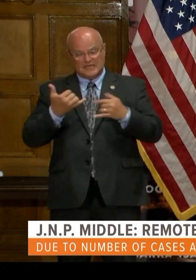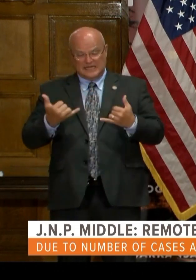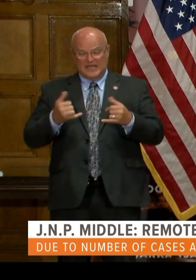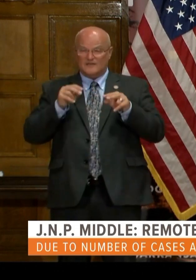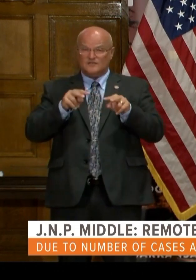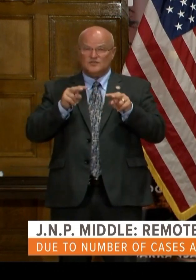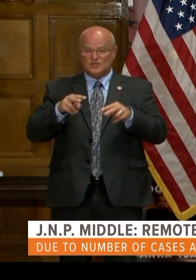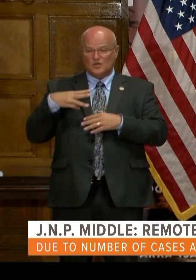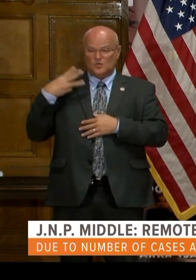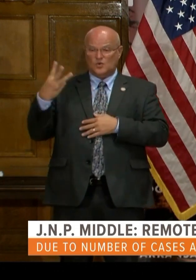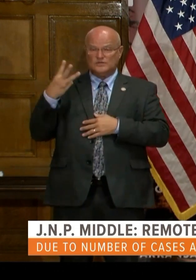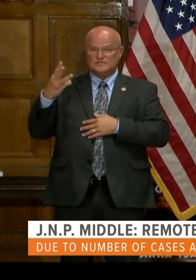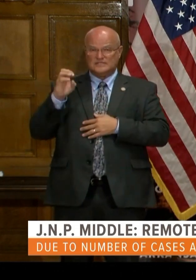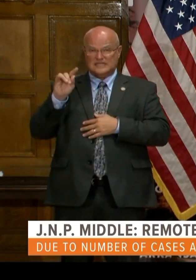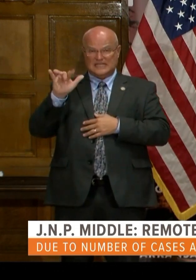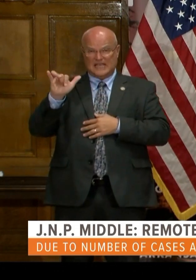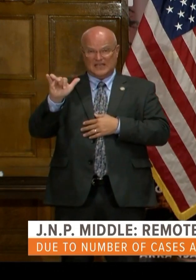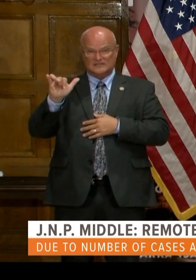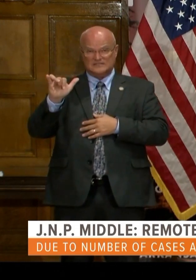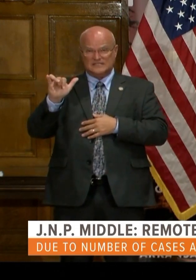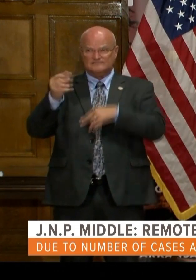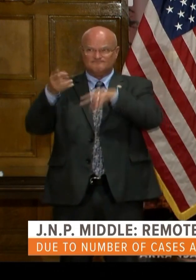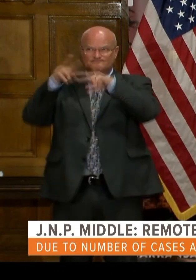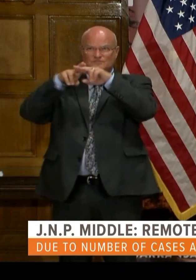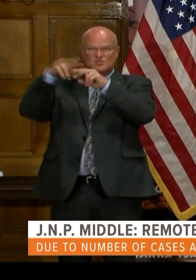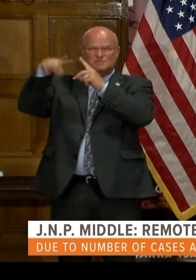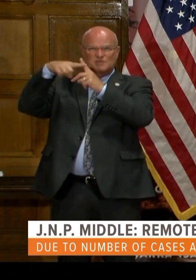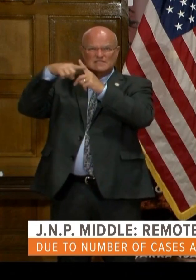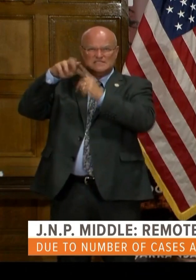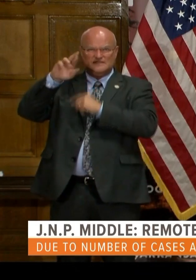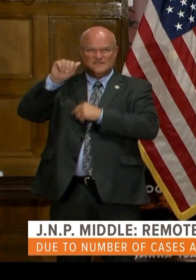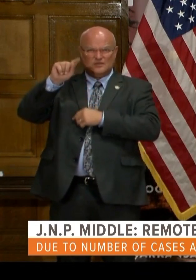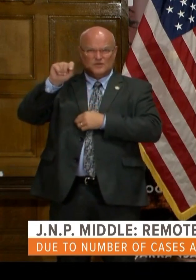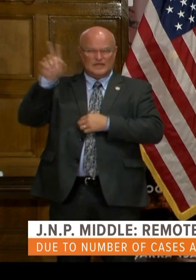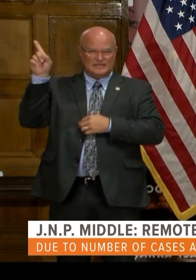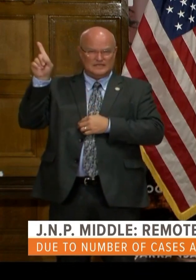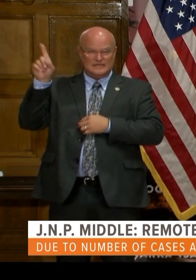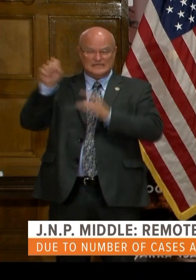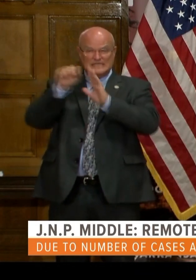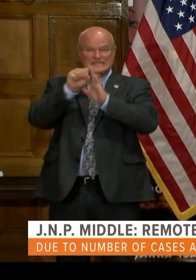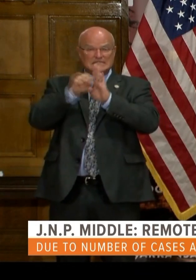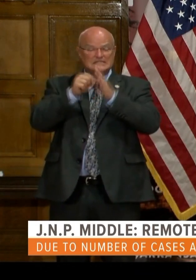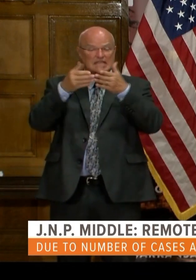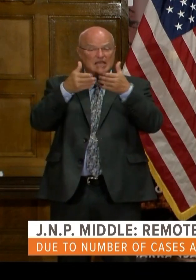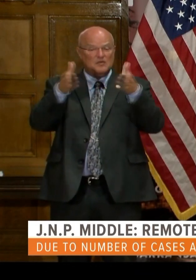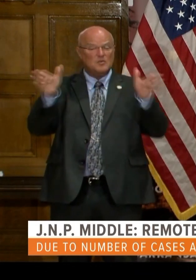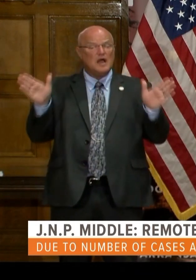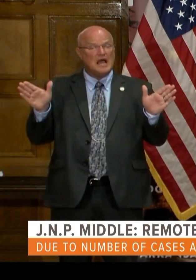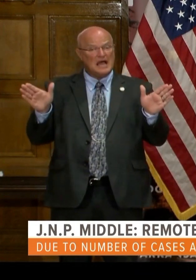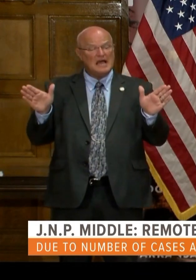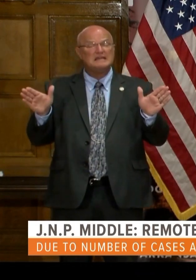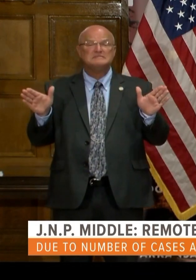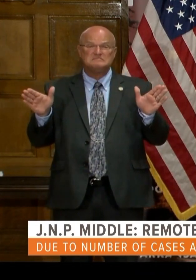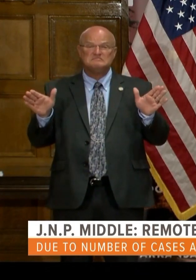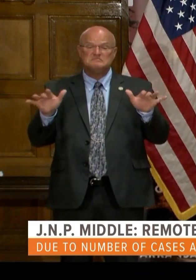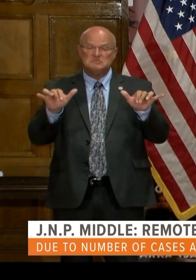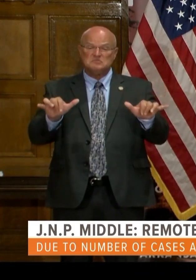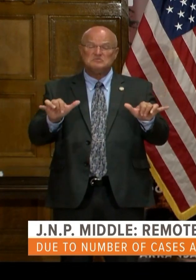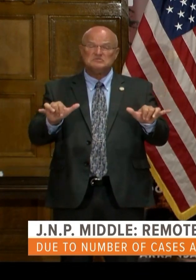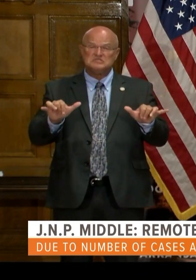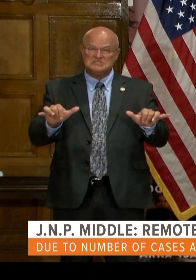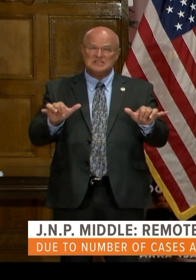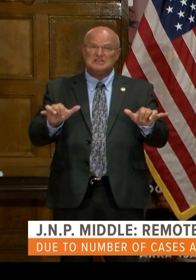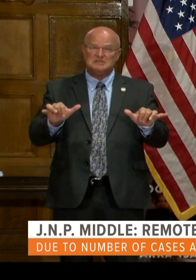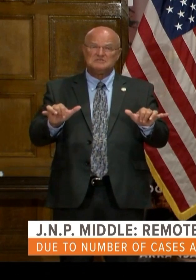you look at Washington County, you've got an increased positivity rate. Statewide, we're still in the safer zone